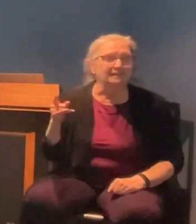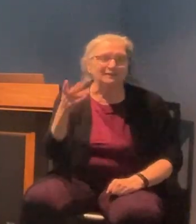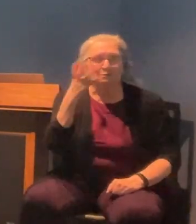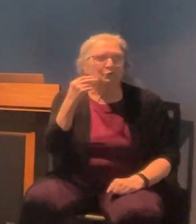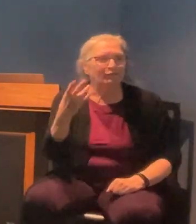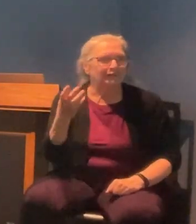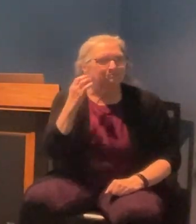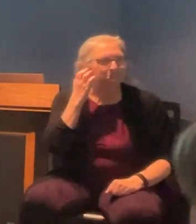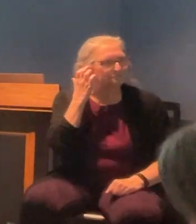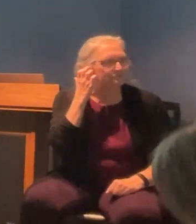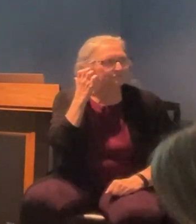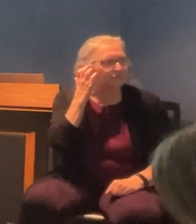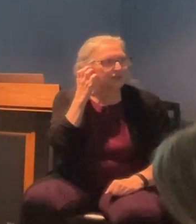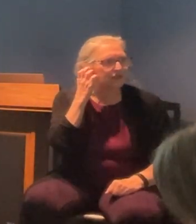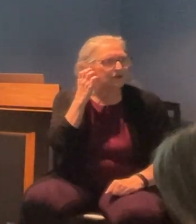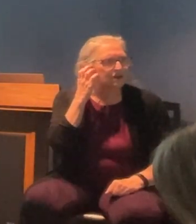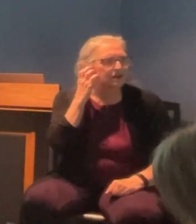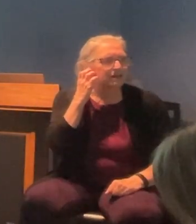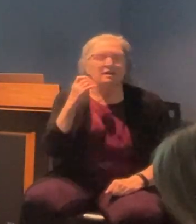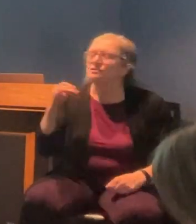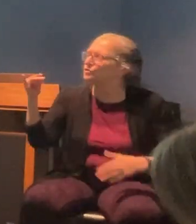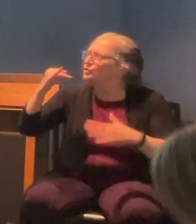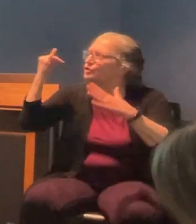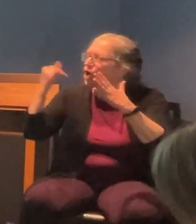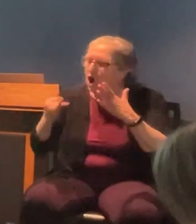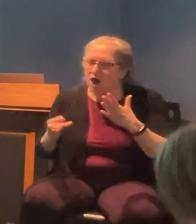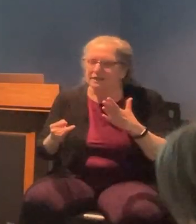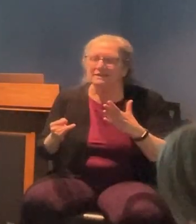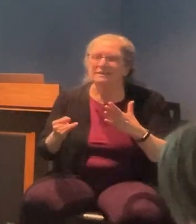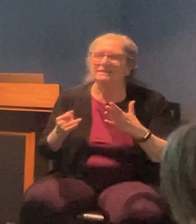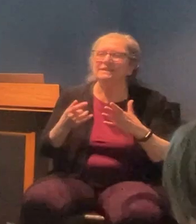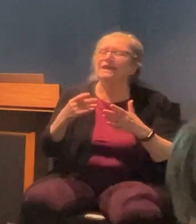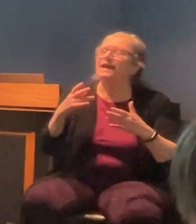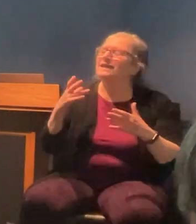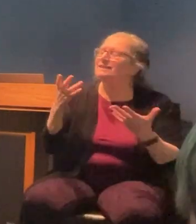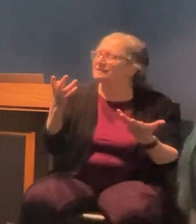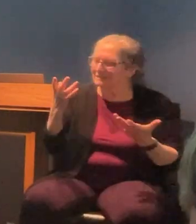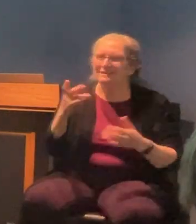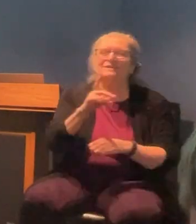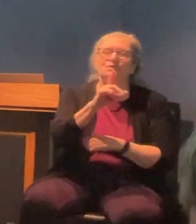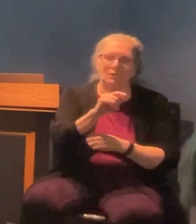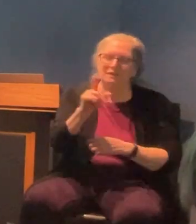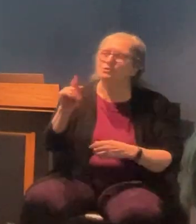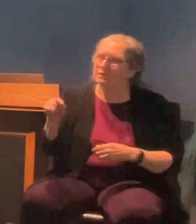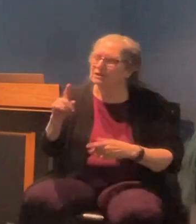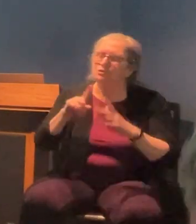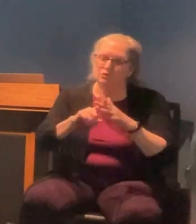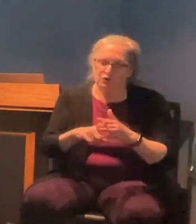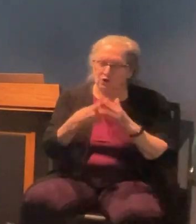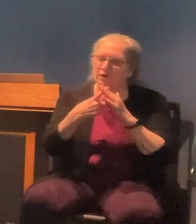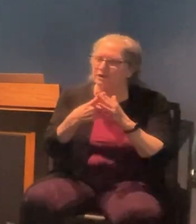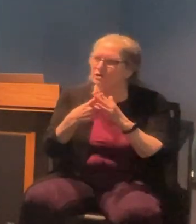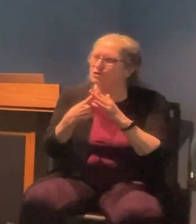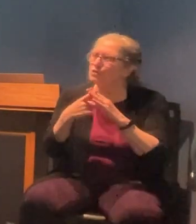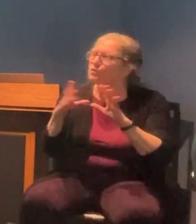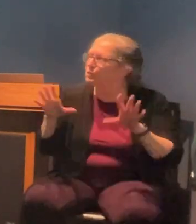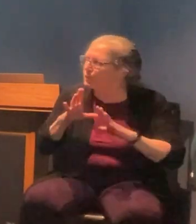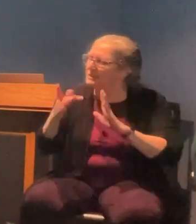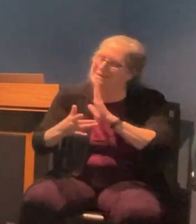So you're an artist, and in 2020, that's when you started to do this